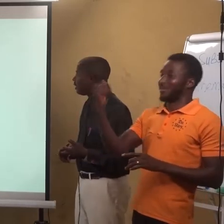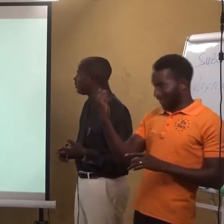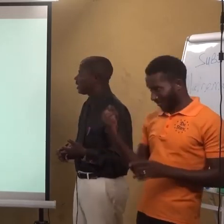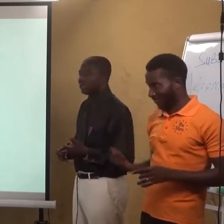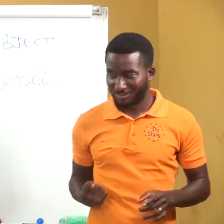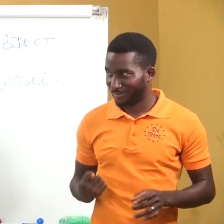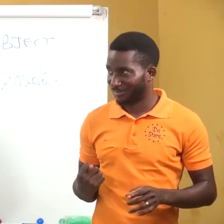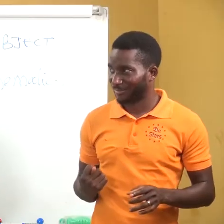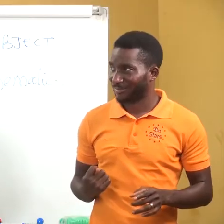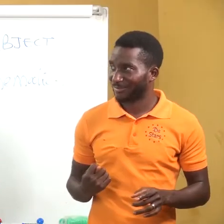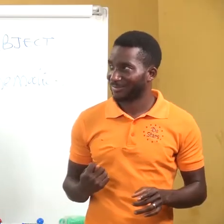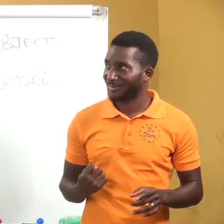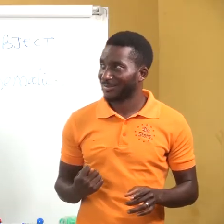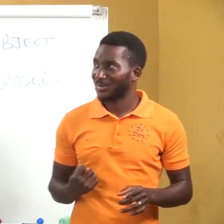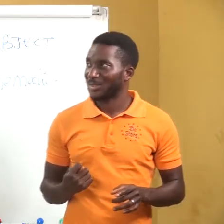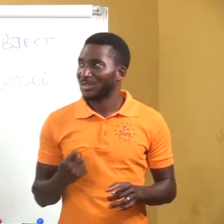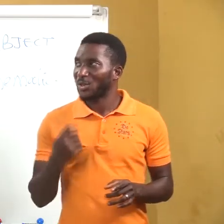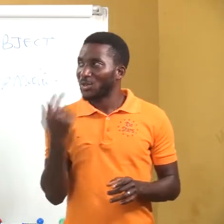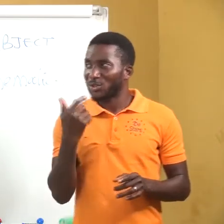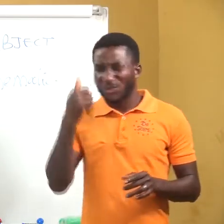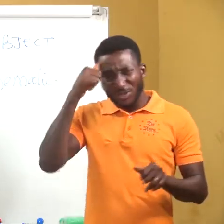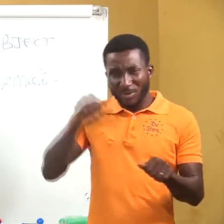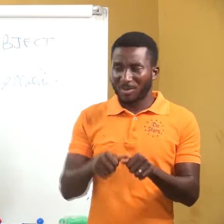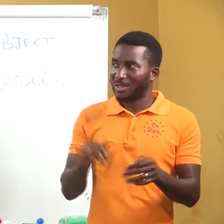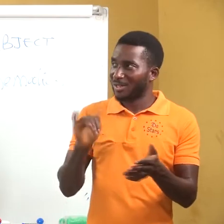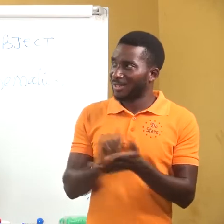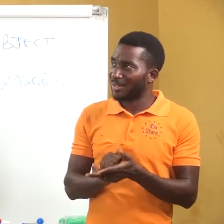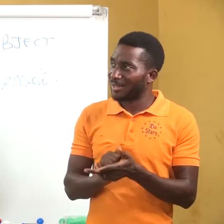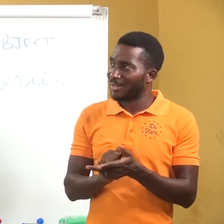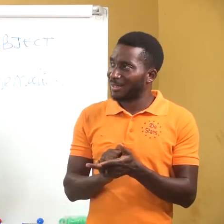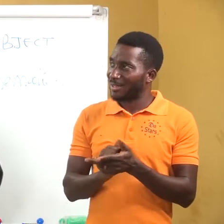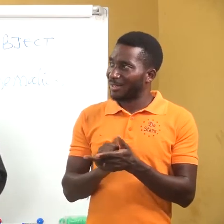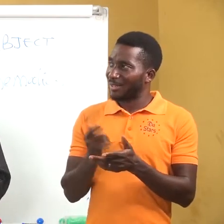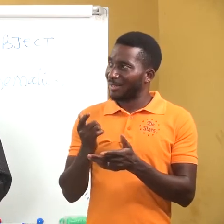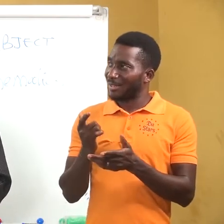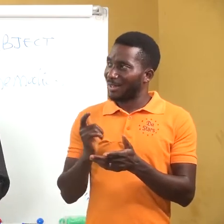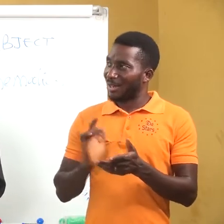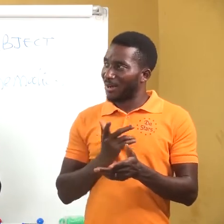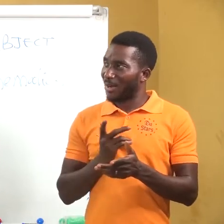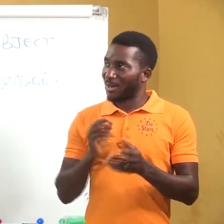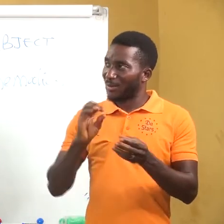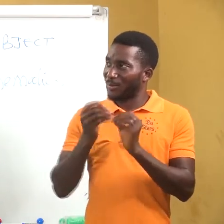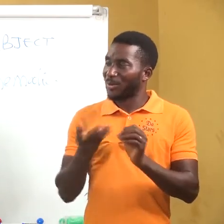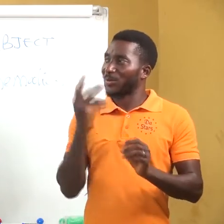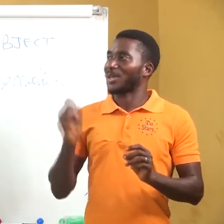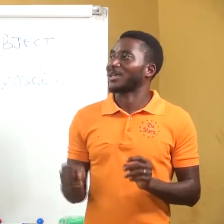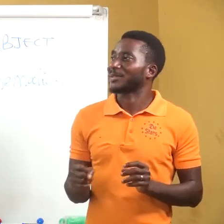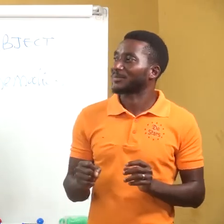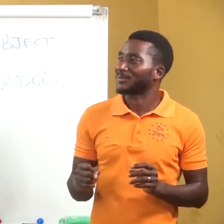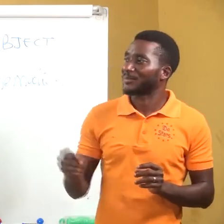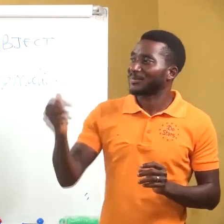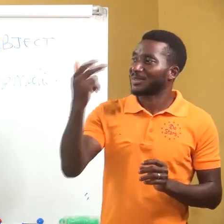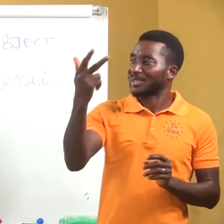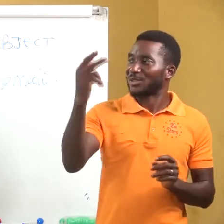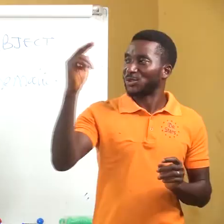first term in our solution, the first term is 32 and the second term is 16. So